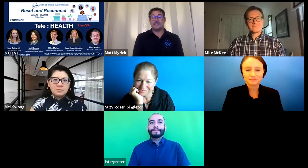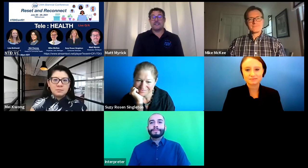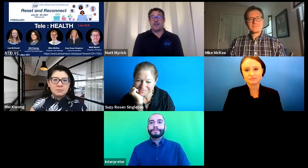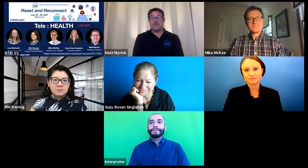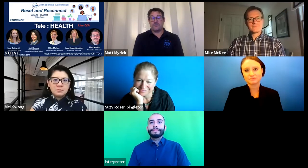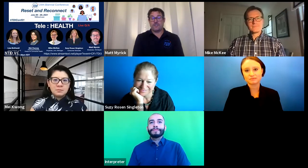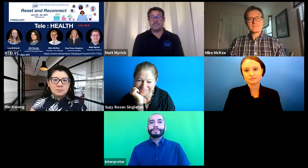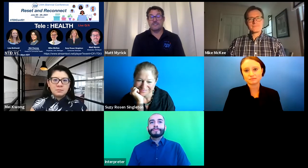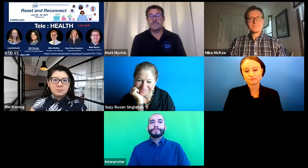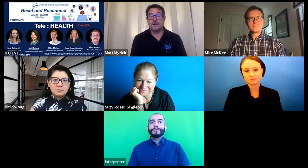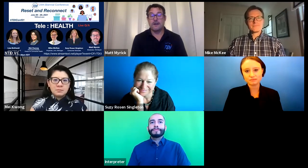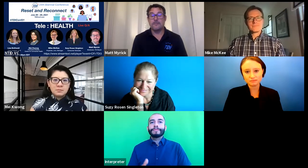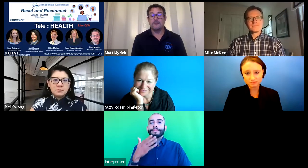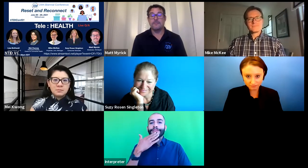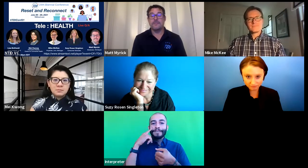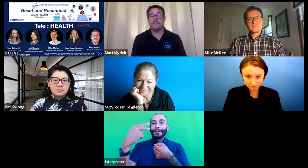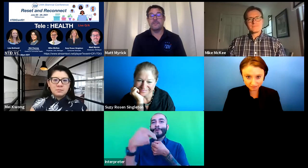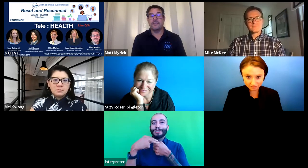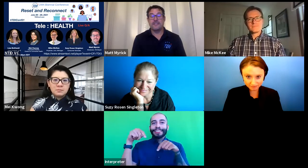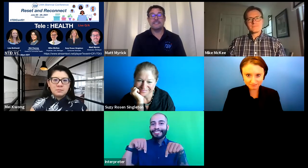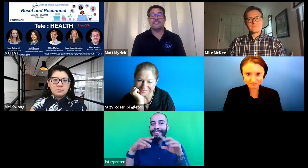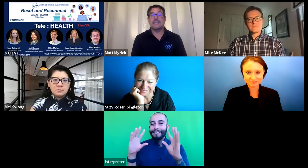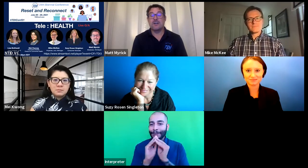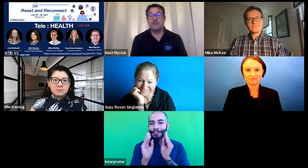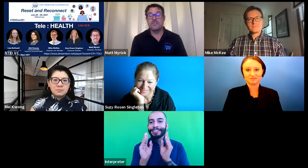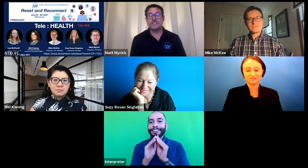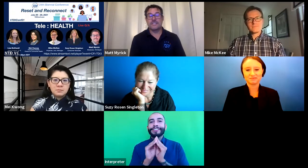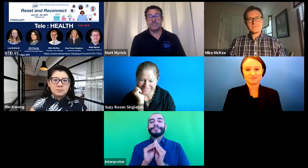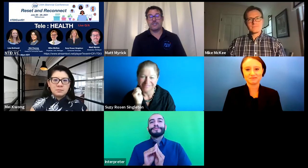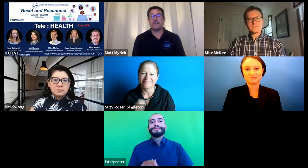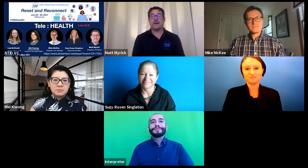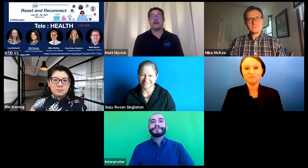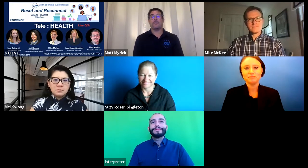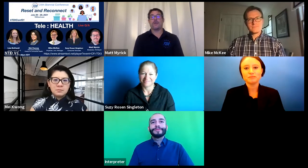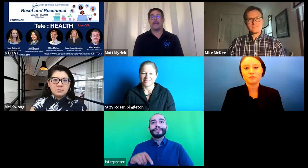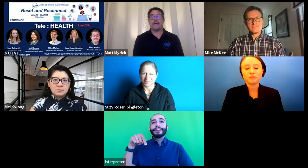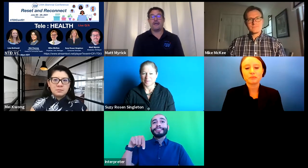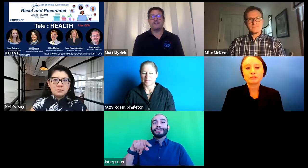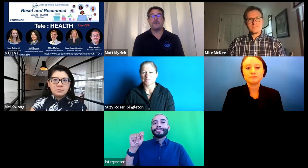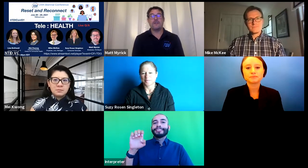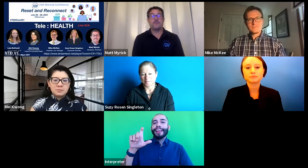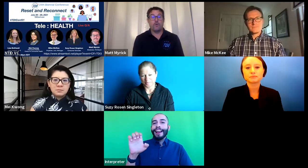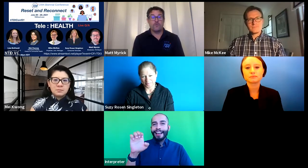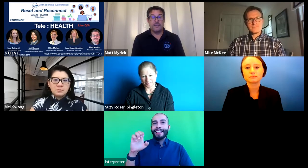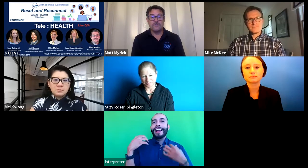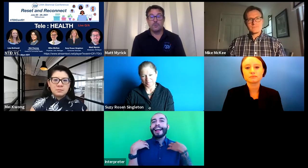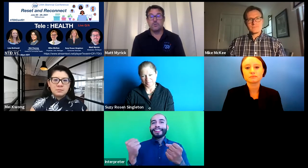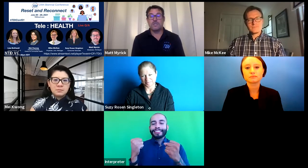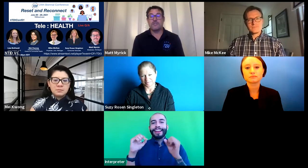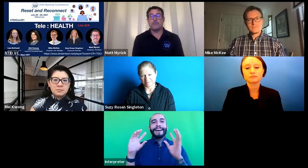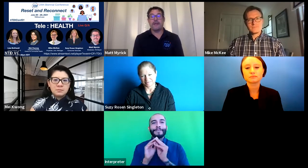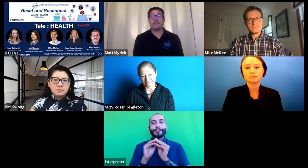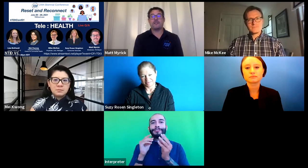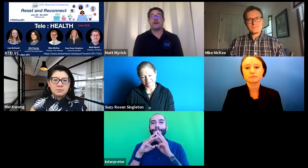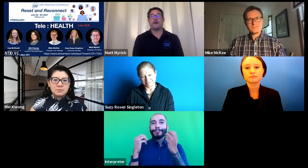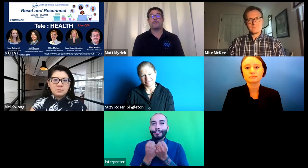this conference. This is a telehealth session. We have both individuals on